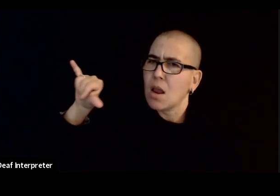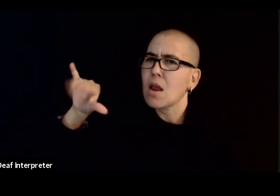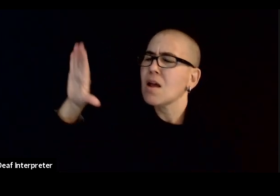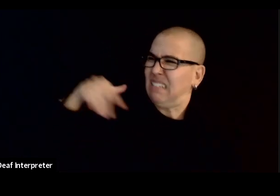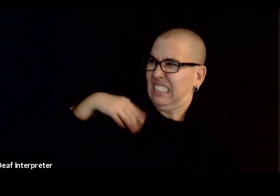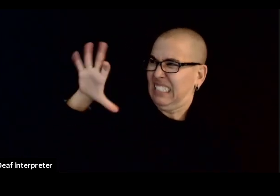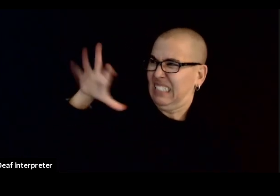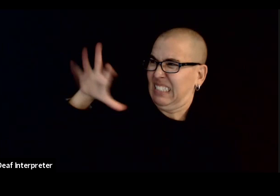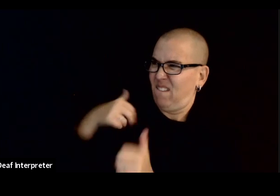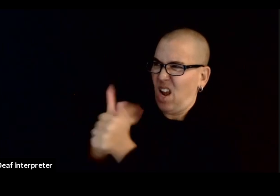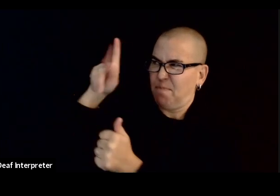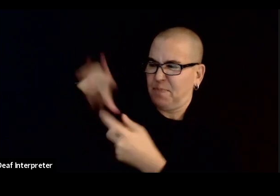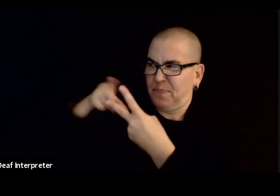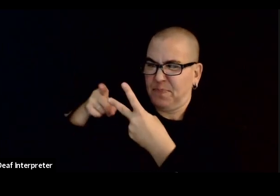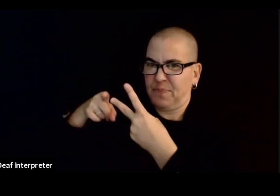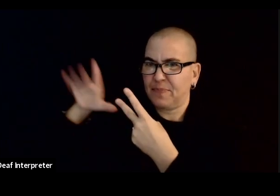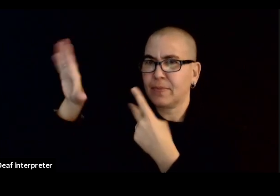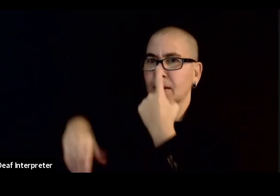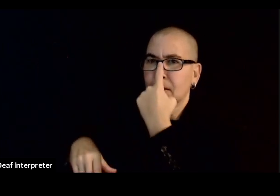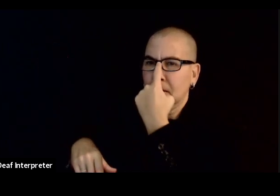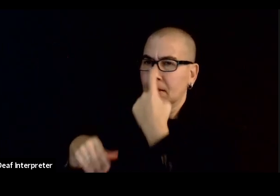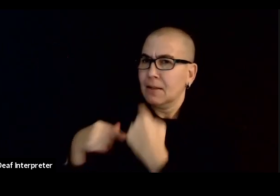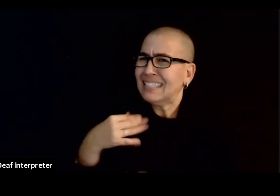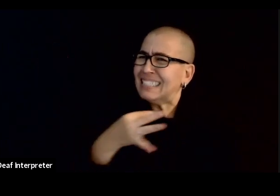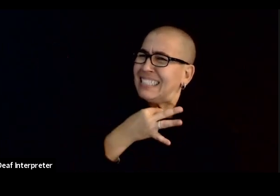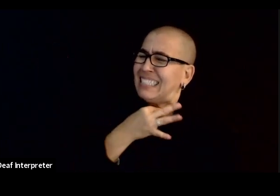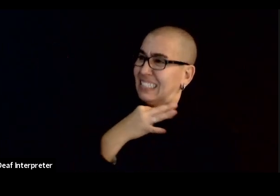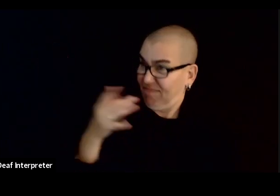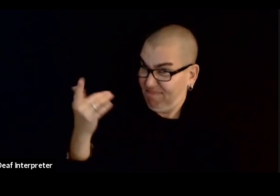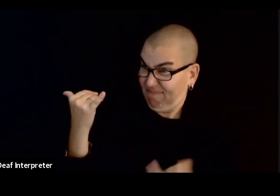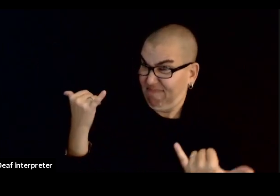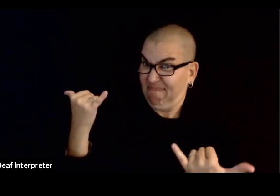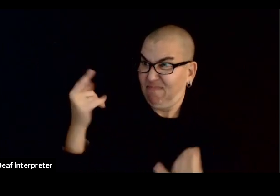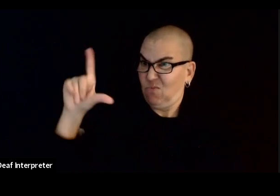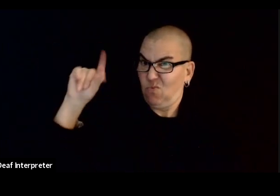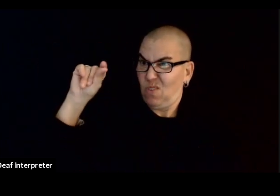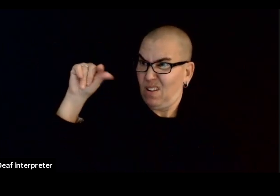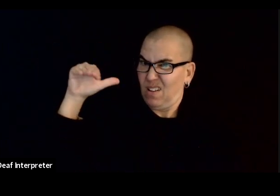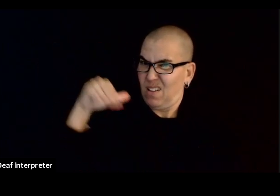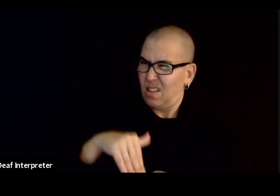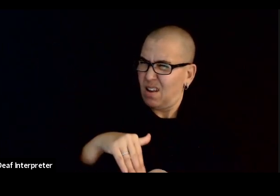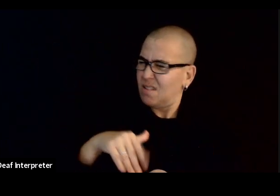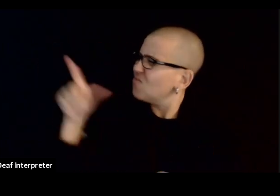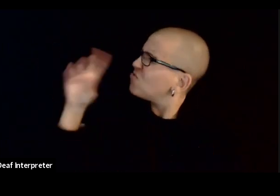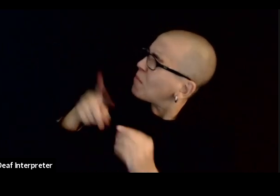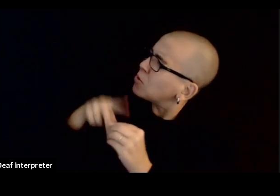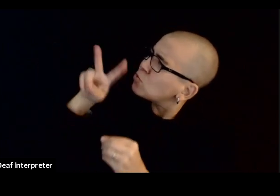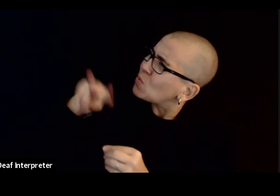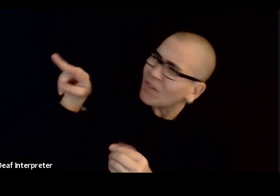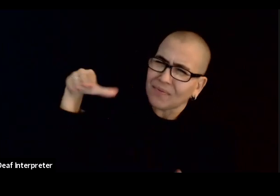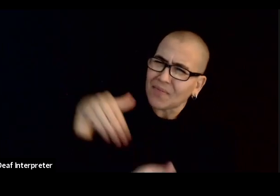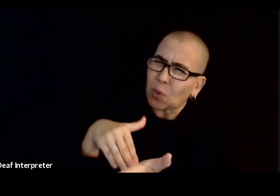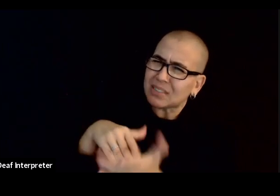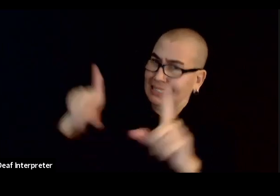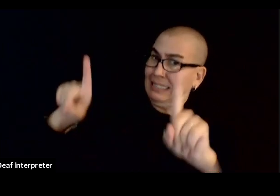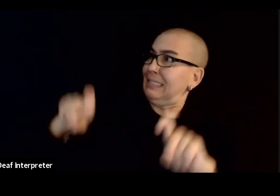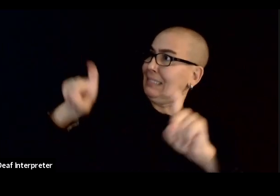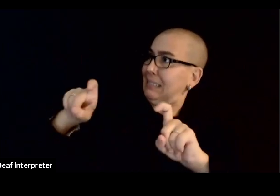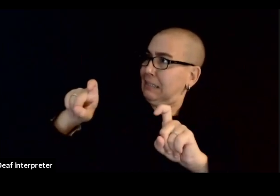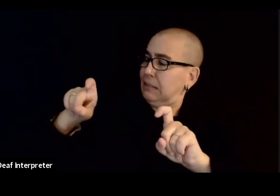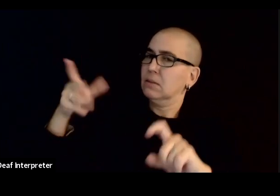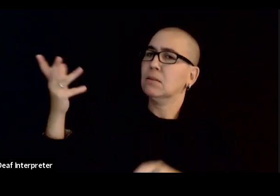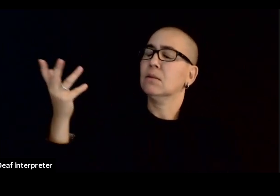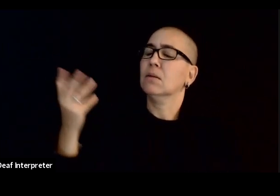that 20,000 mark again. I think it was over 22,000 reported from yesterday for tests in the day. How are we doing